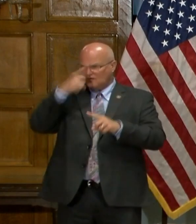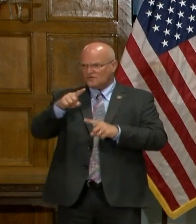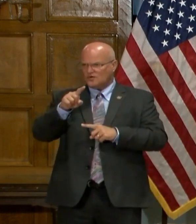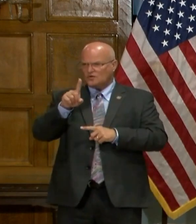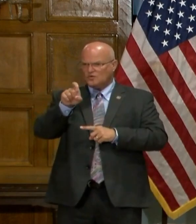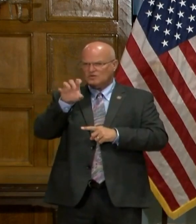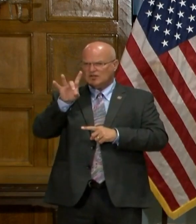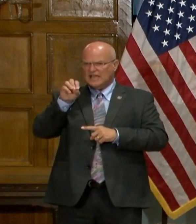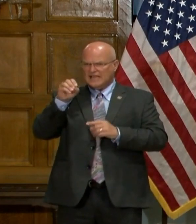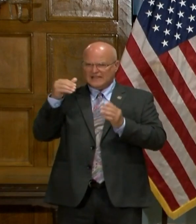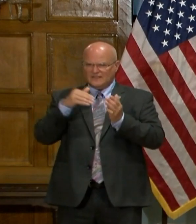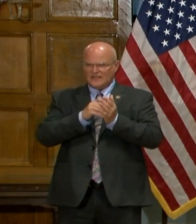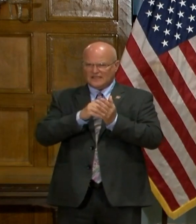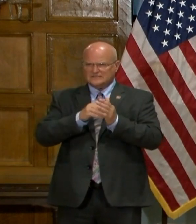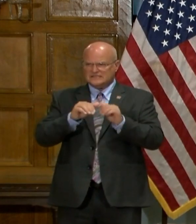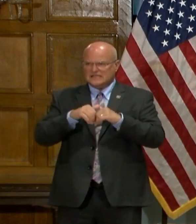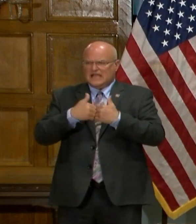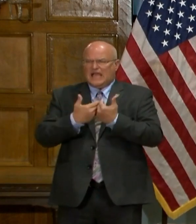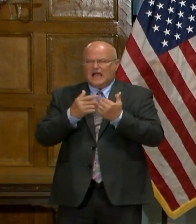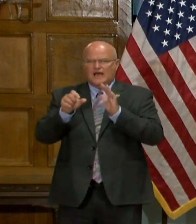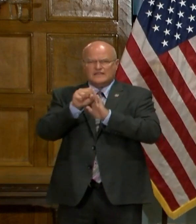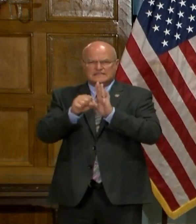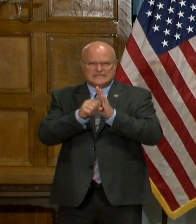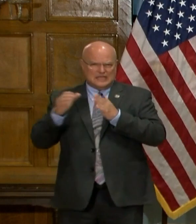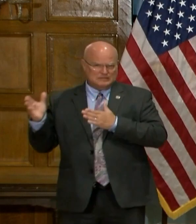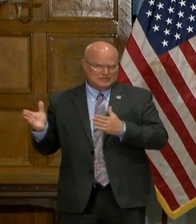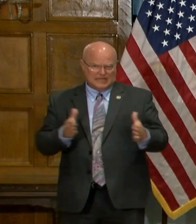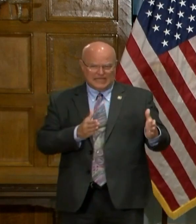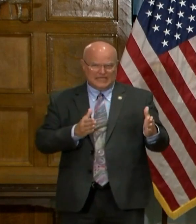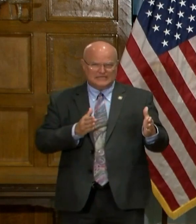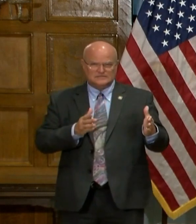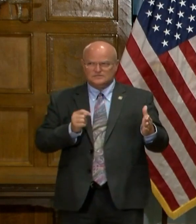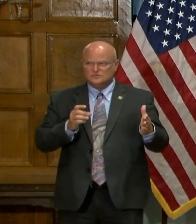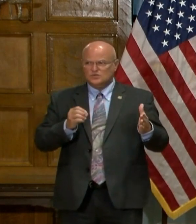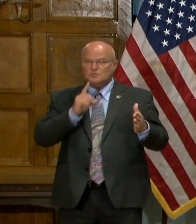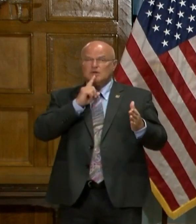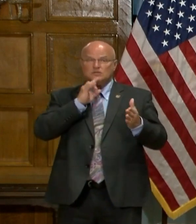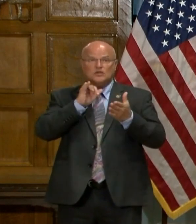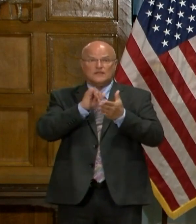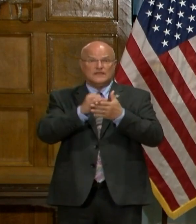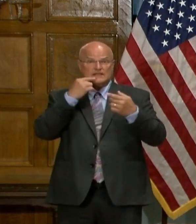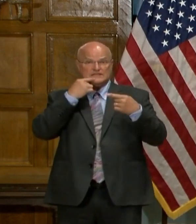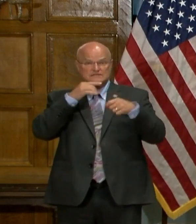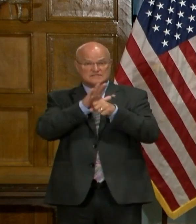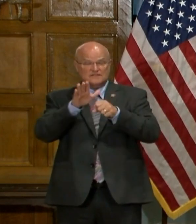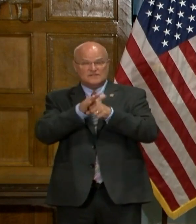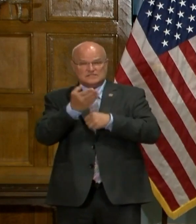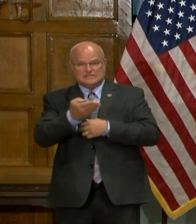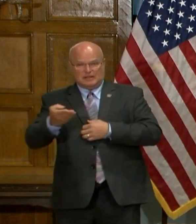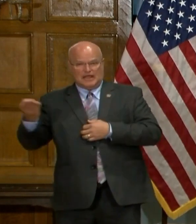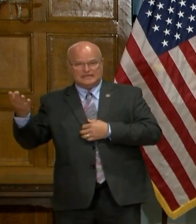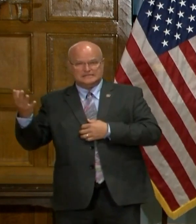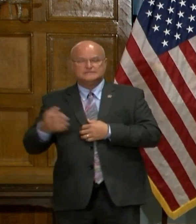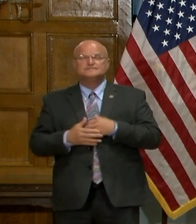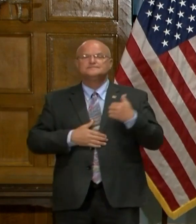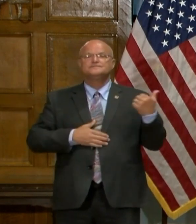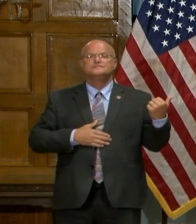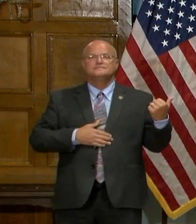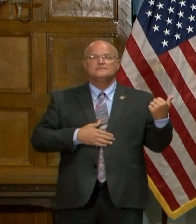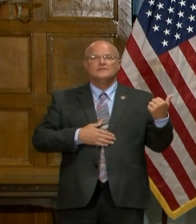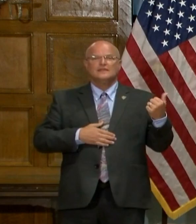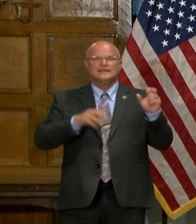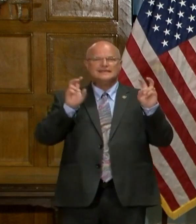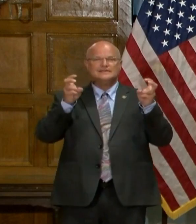the 180,000 and how the state plans to make sure there's sufficient supplies?